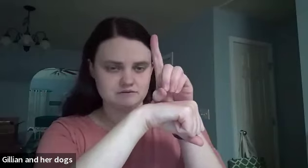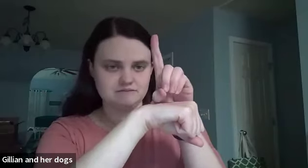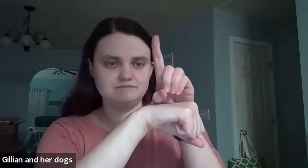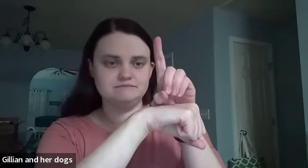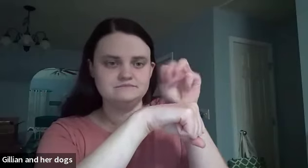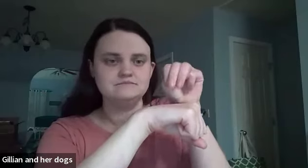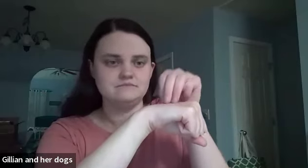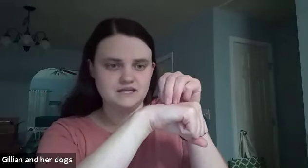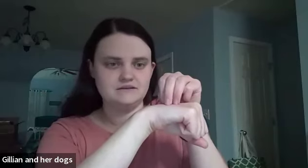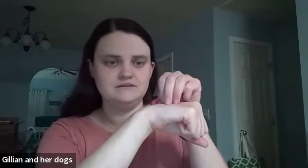McDonald's.